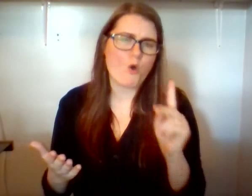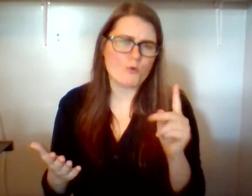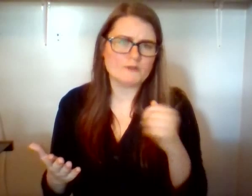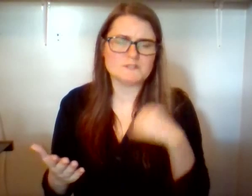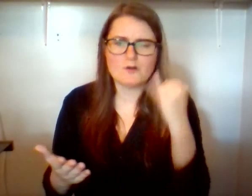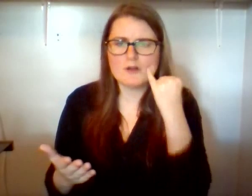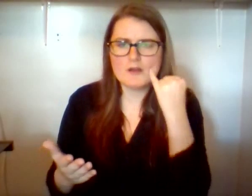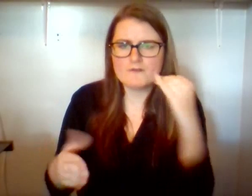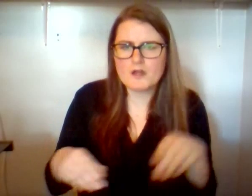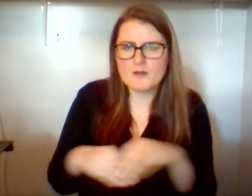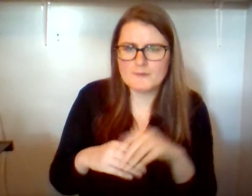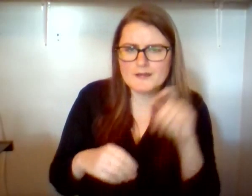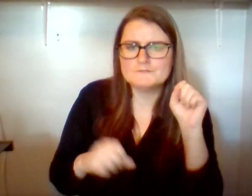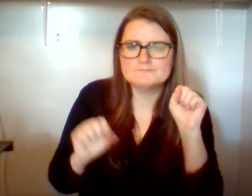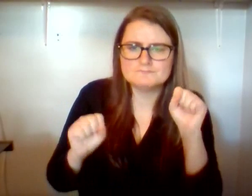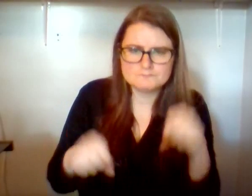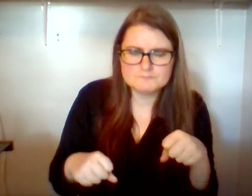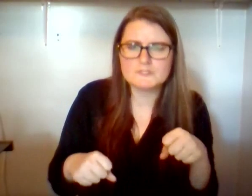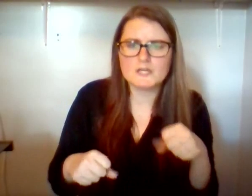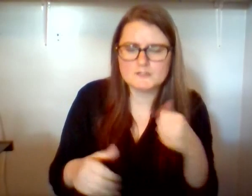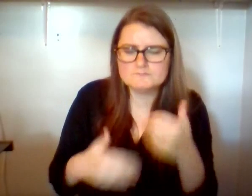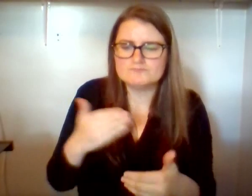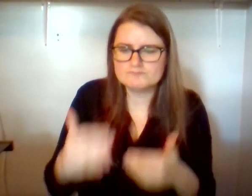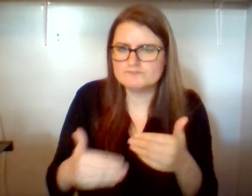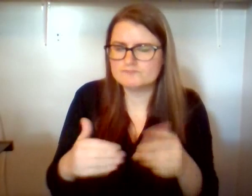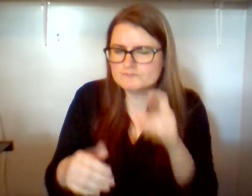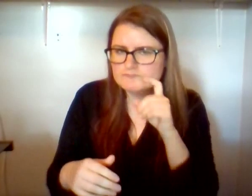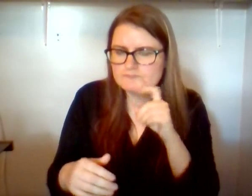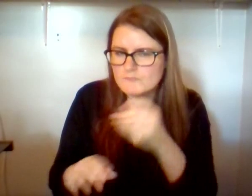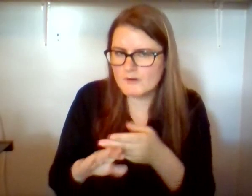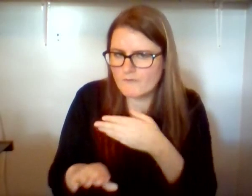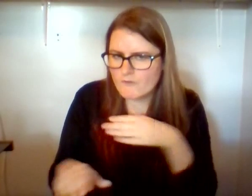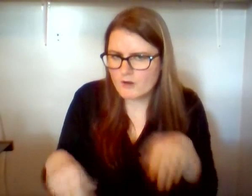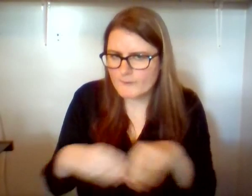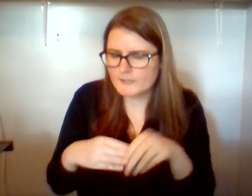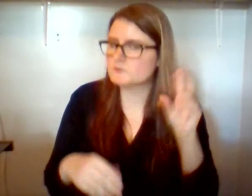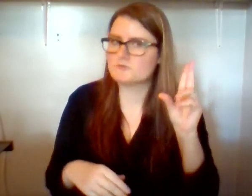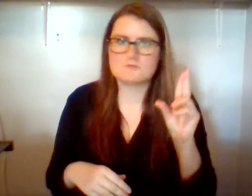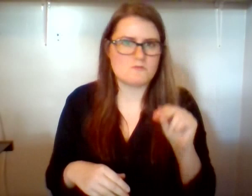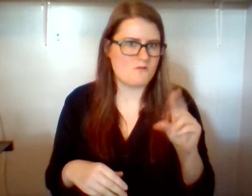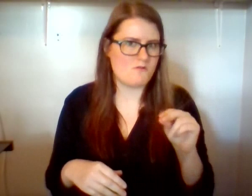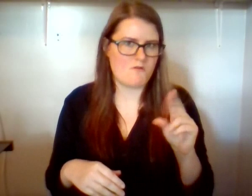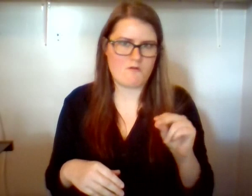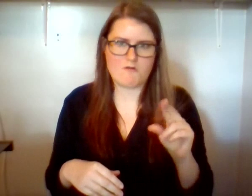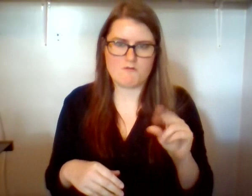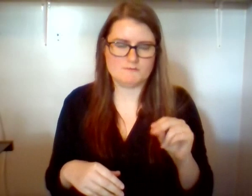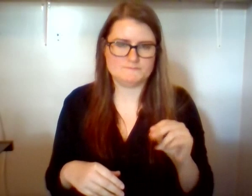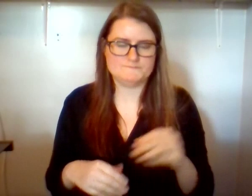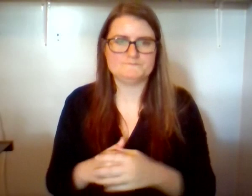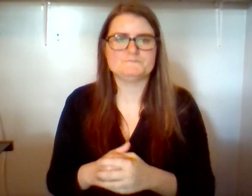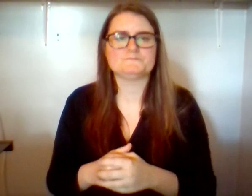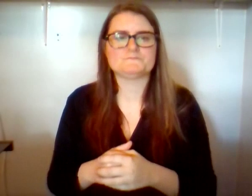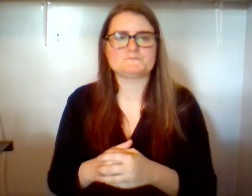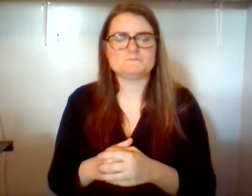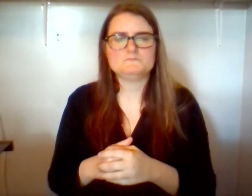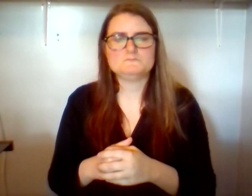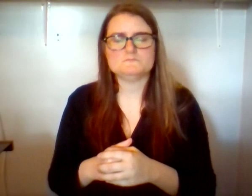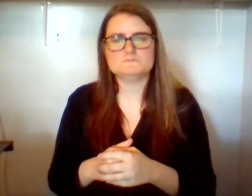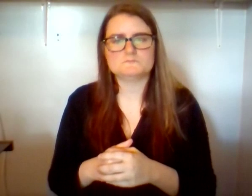truths from the Bible, which when they come together lead to some conclusions. So let me try to put together a few of those, and I'll see if I can